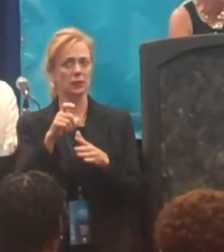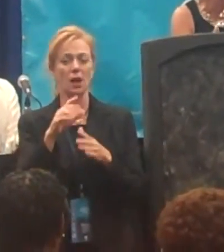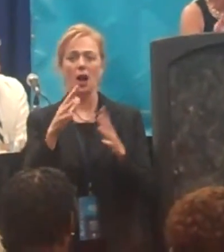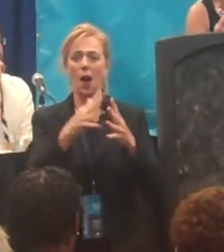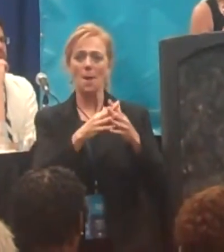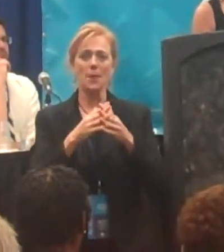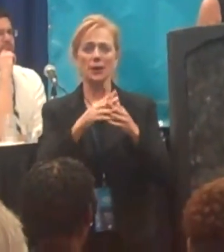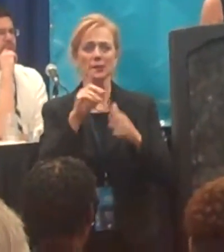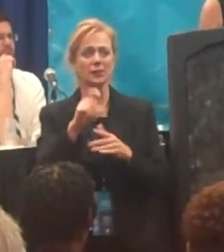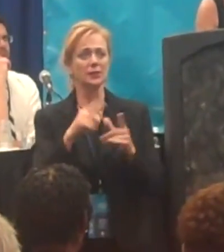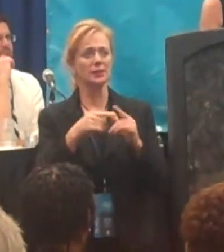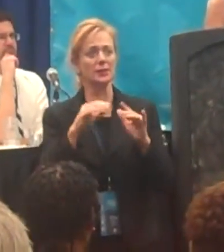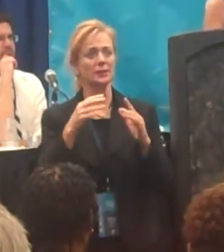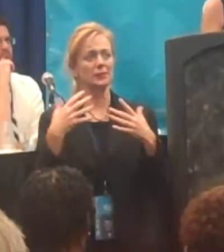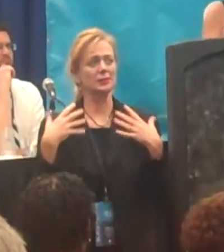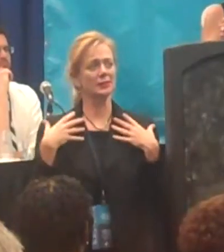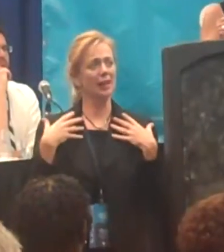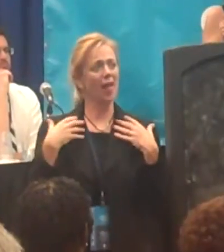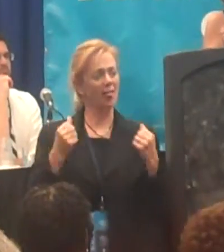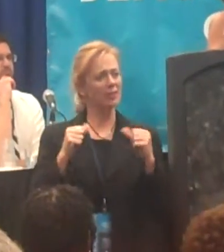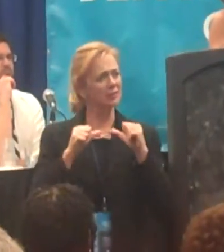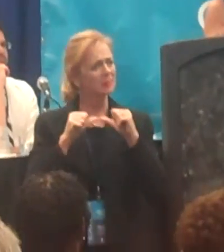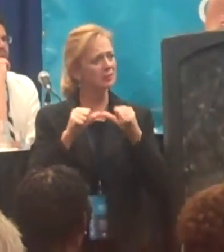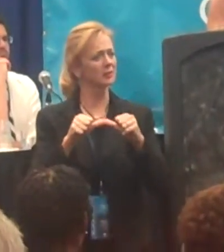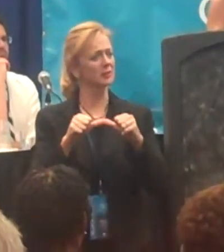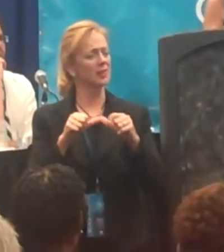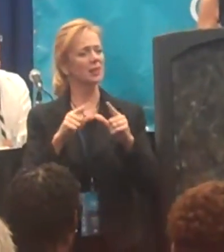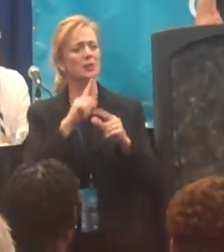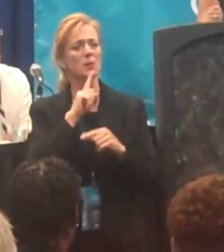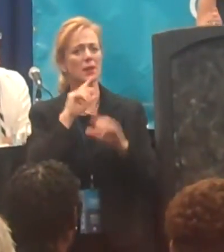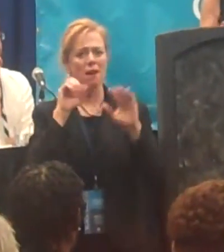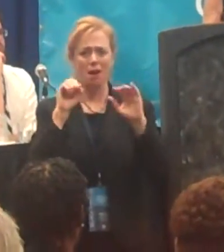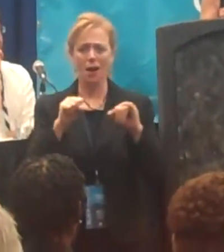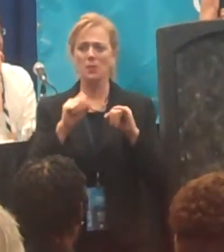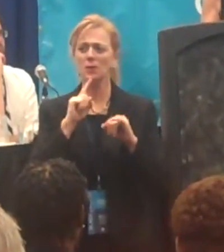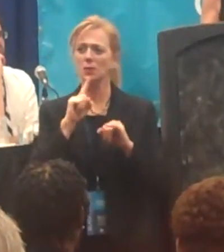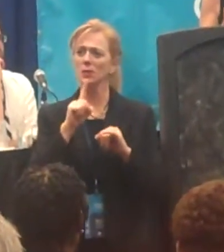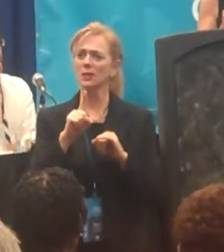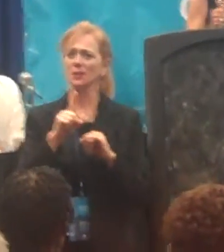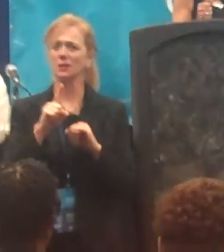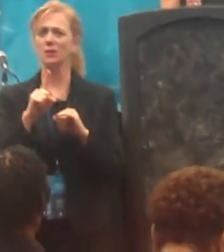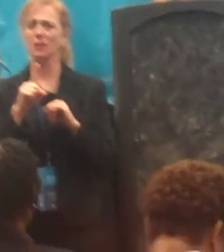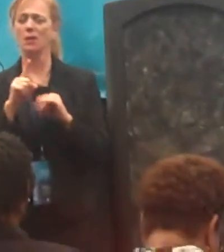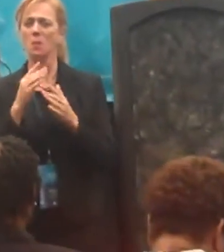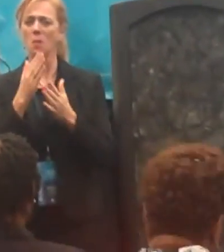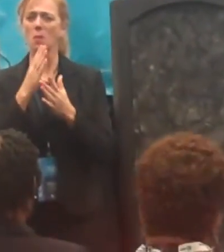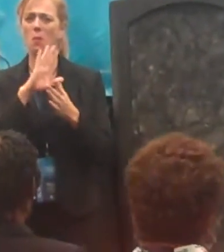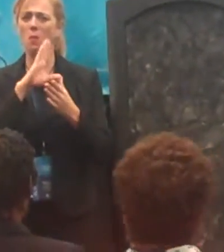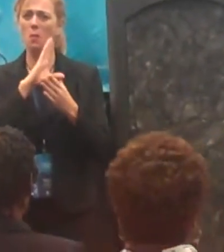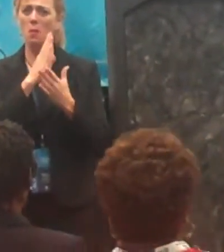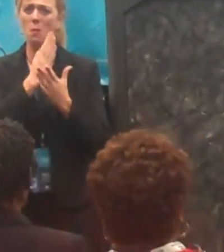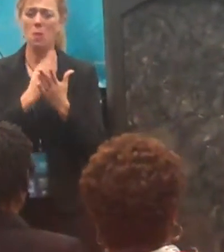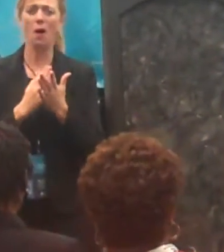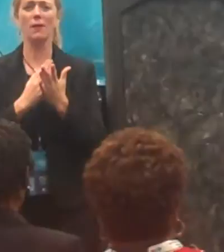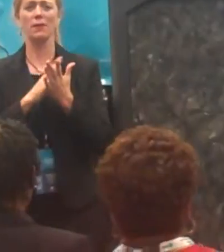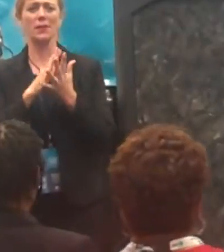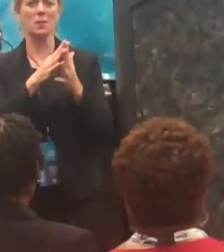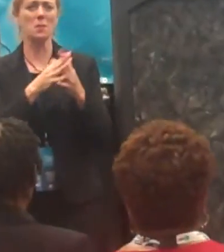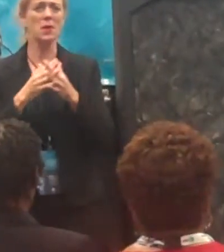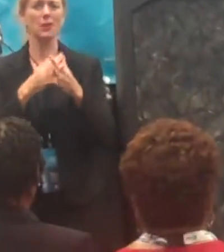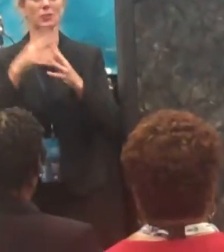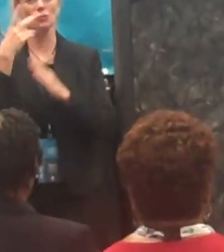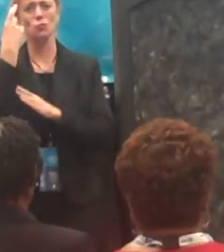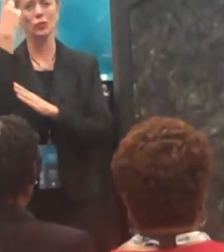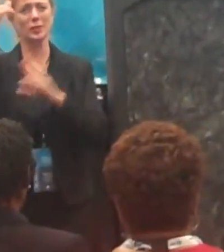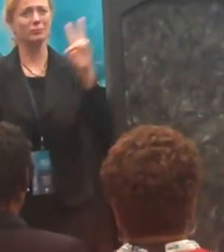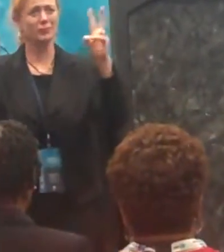America's needs, to stay healthy and to be able to be a part of the American dream.